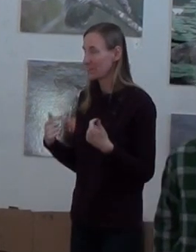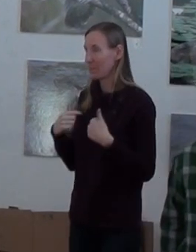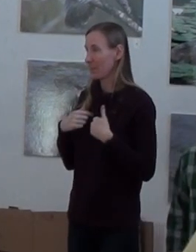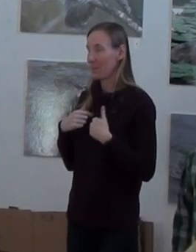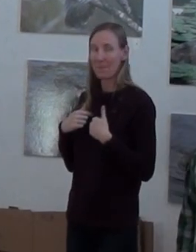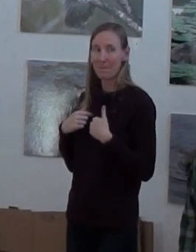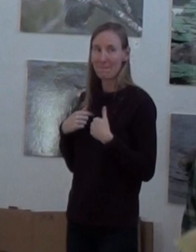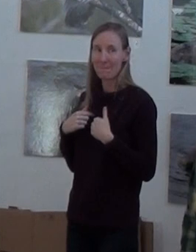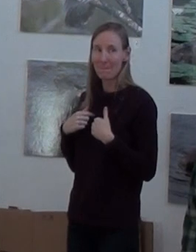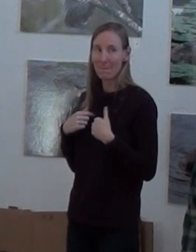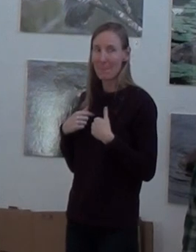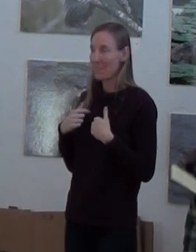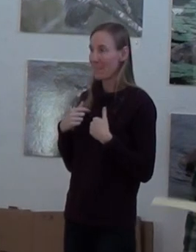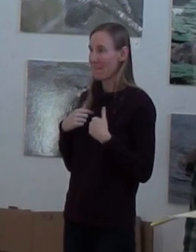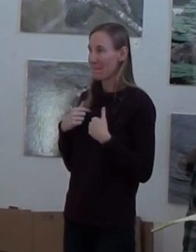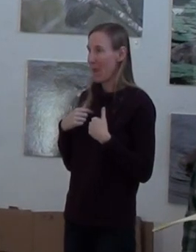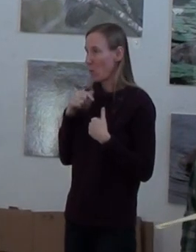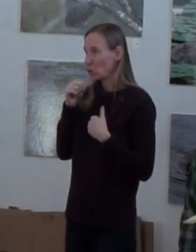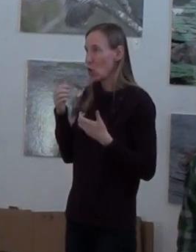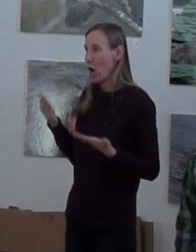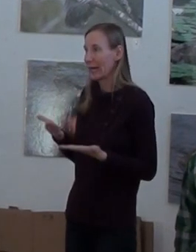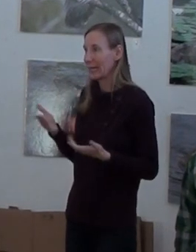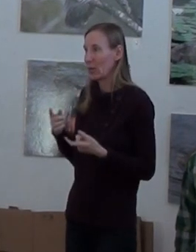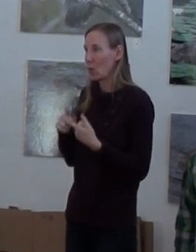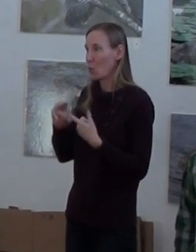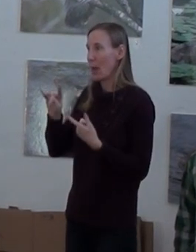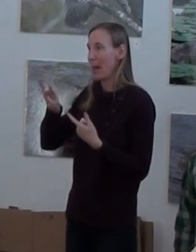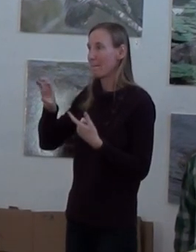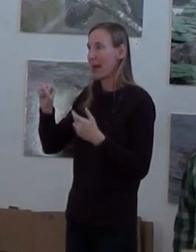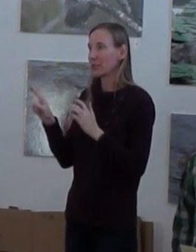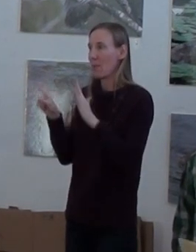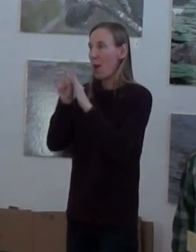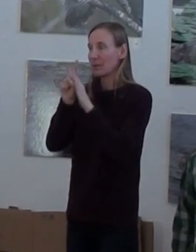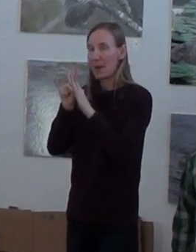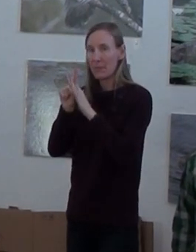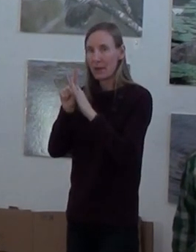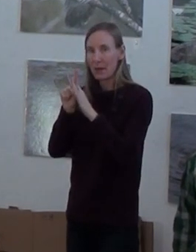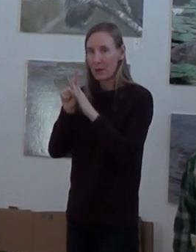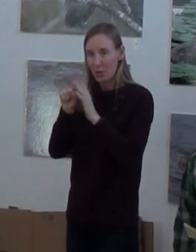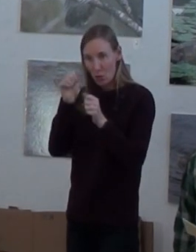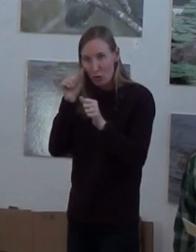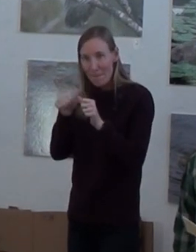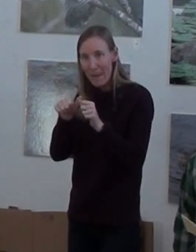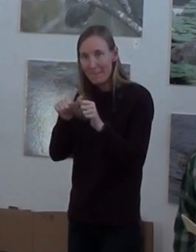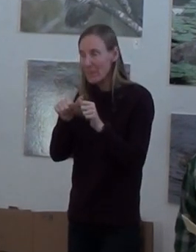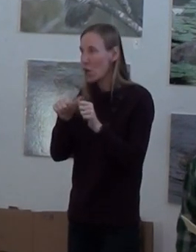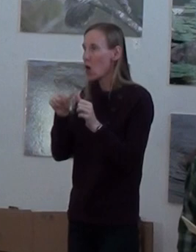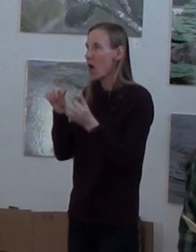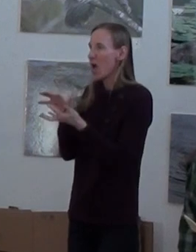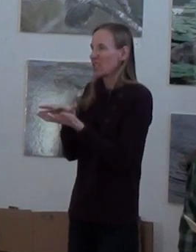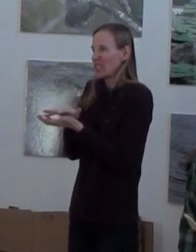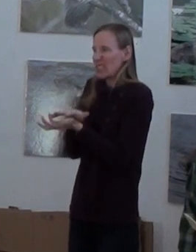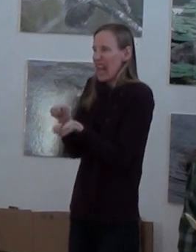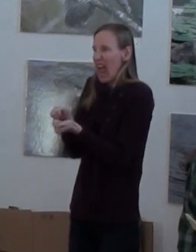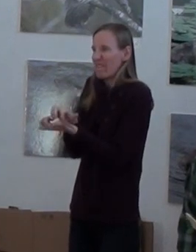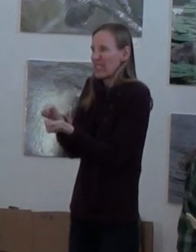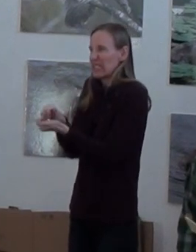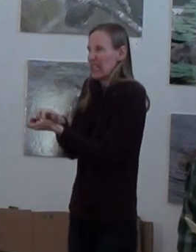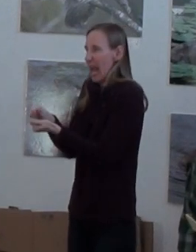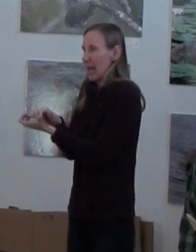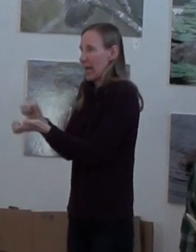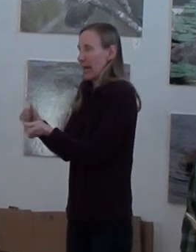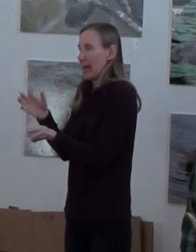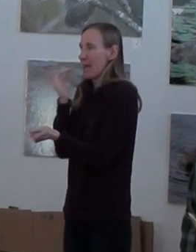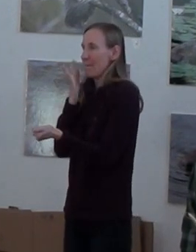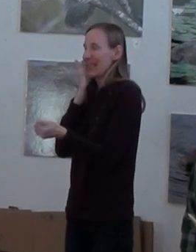introduced into the bee population, but is there anyone who was keeping bees? And do you remember? They just it was devastating. They had no